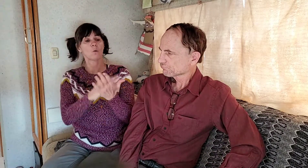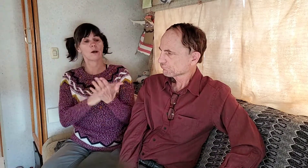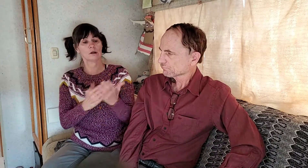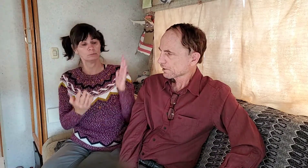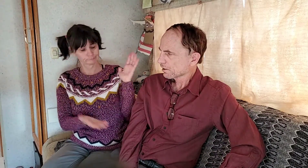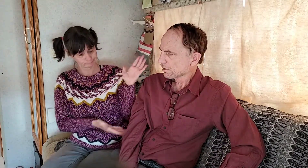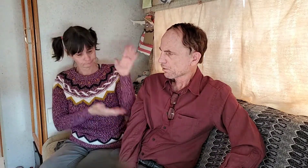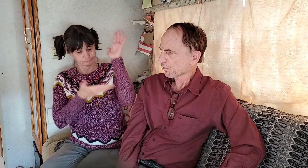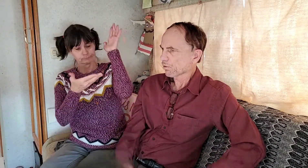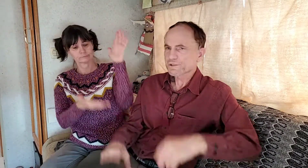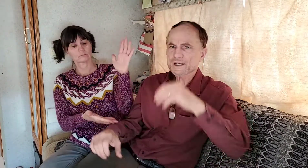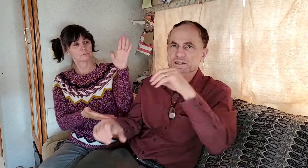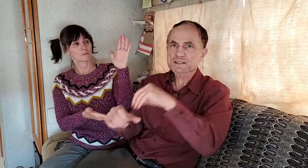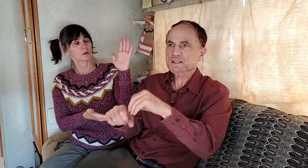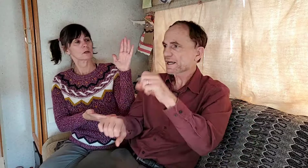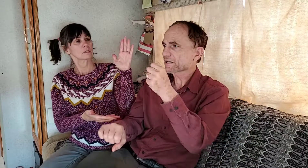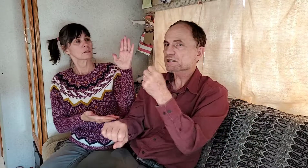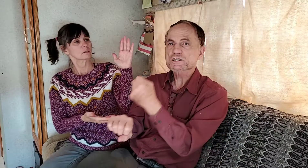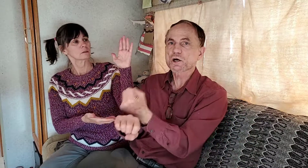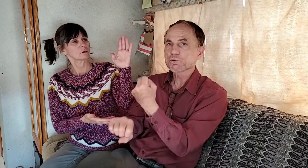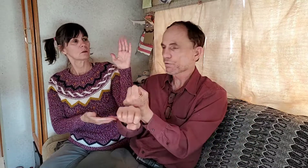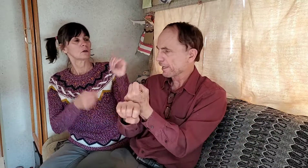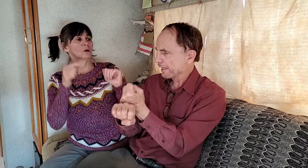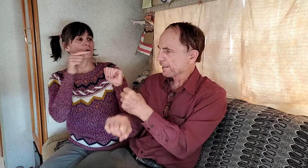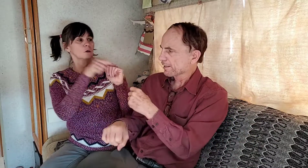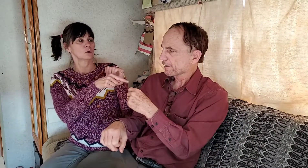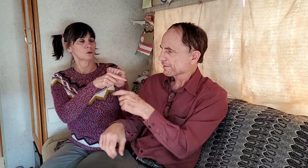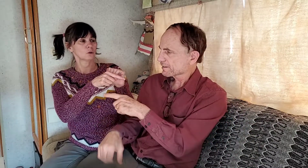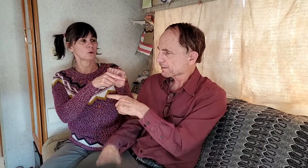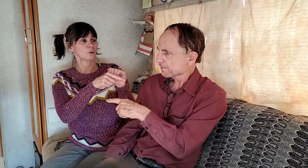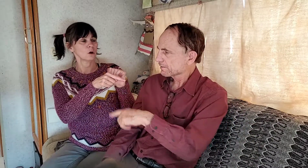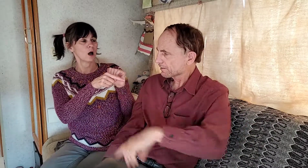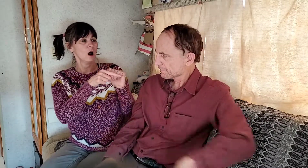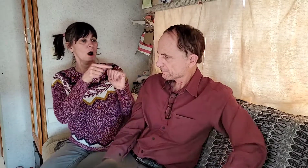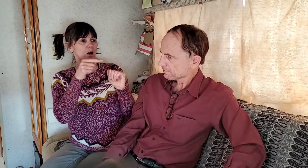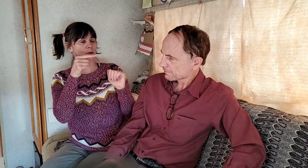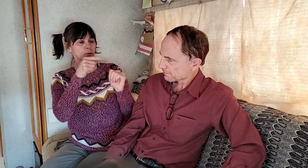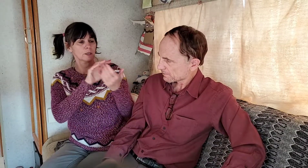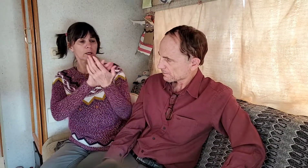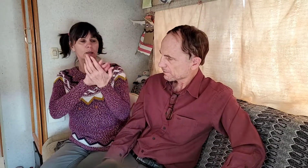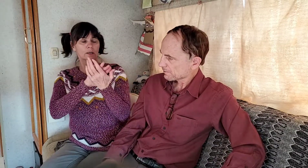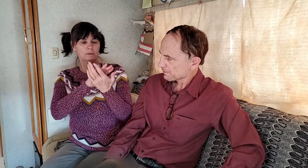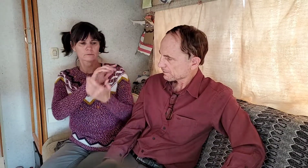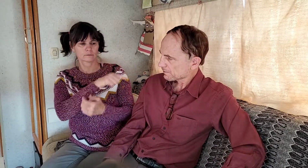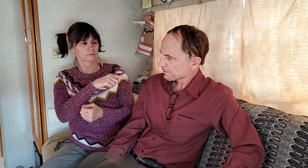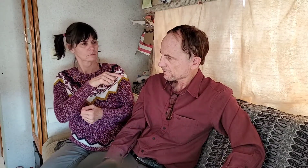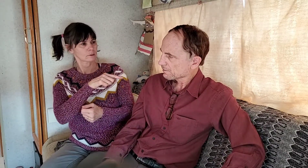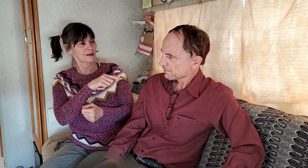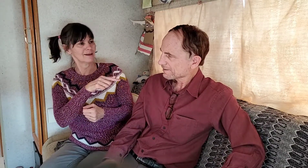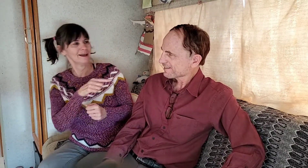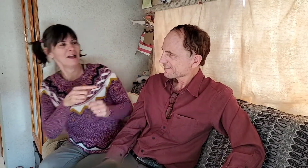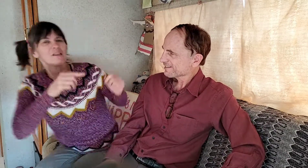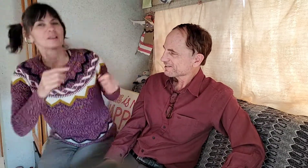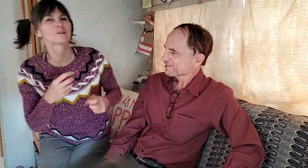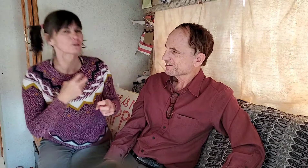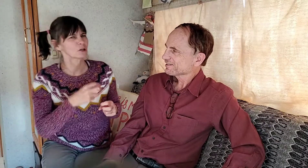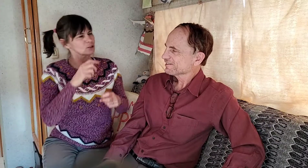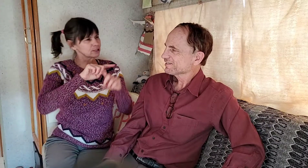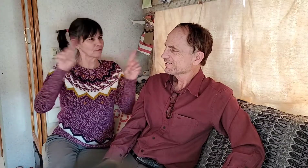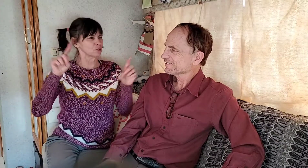will. Oh, yes, it's set in stone. Let me see. You are to be... This is a little different doing